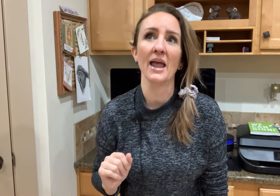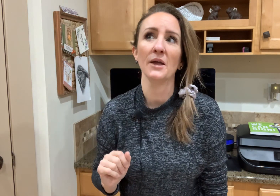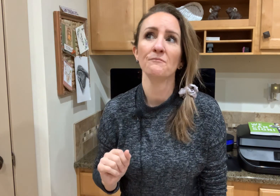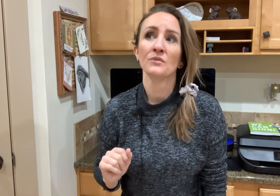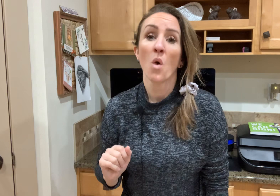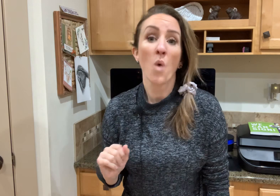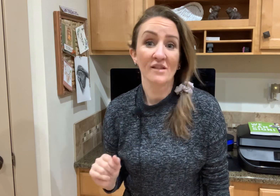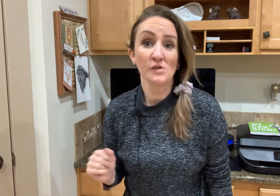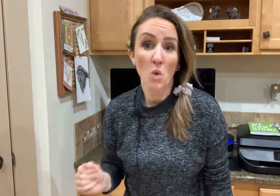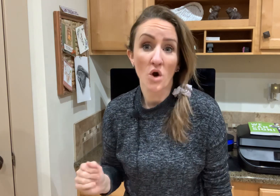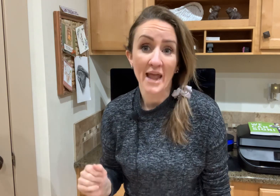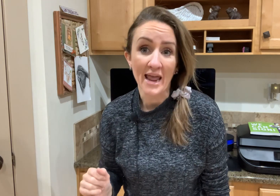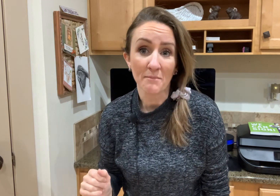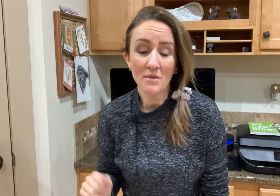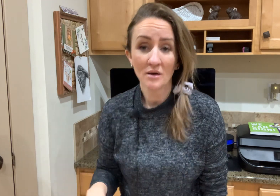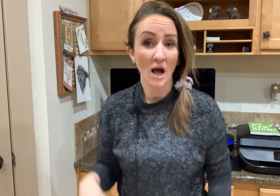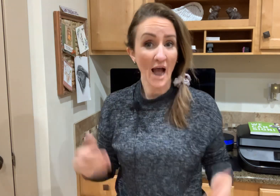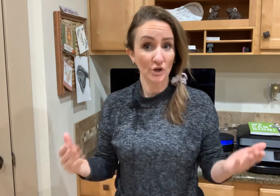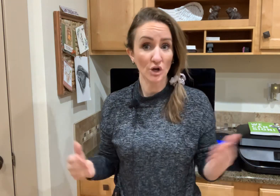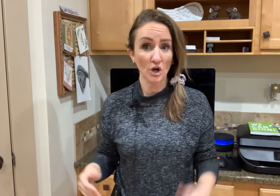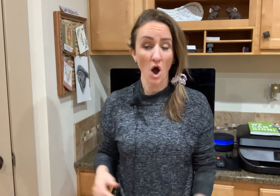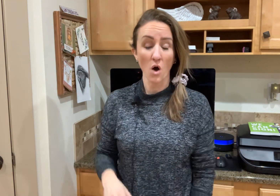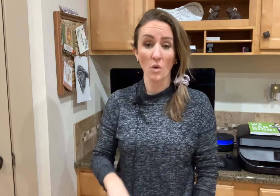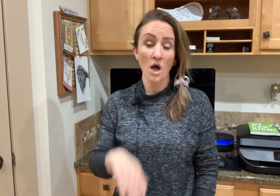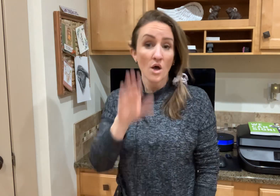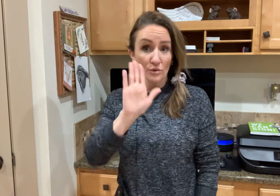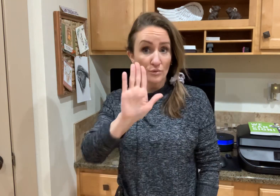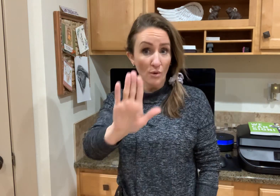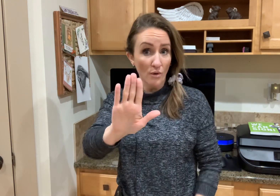say, what's your name? I could go,